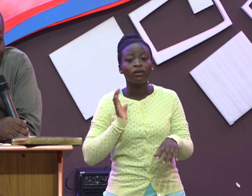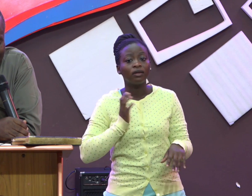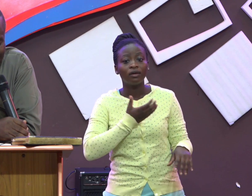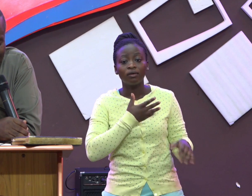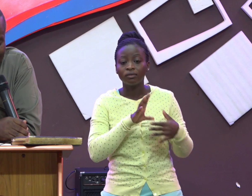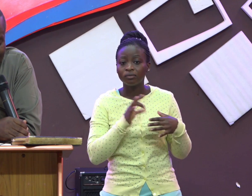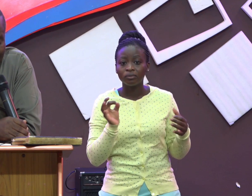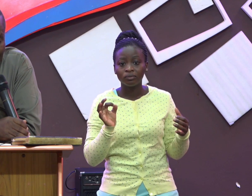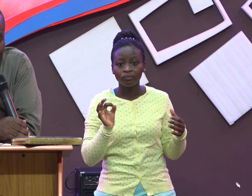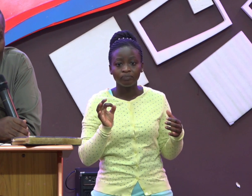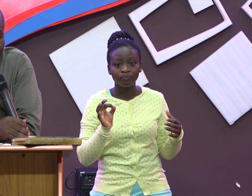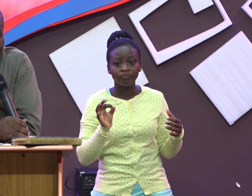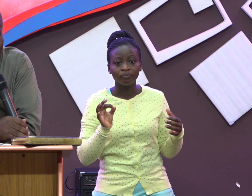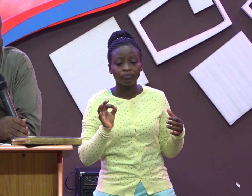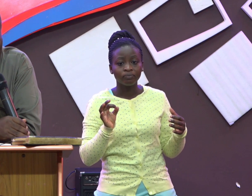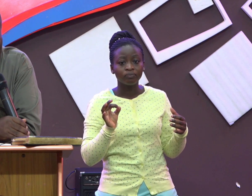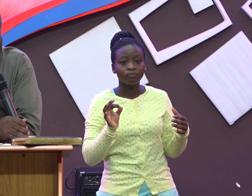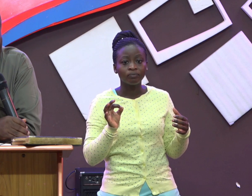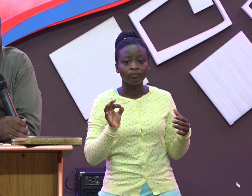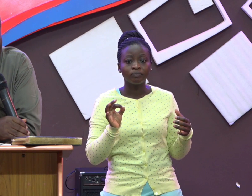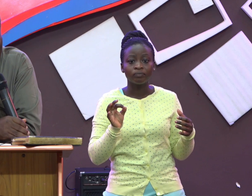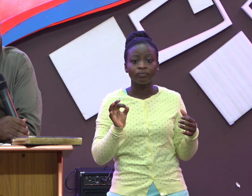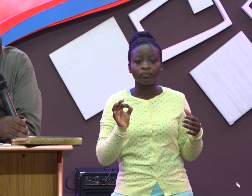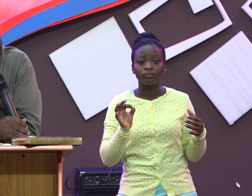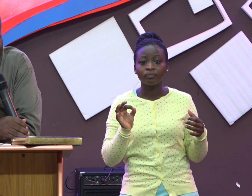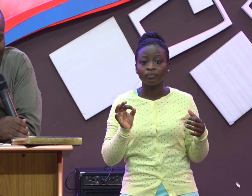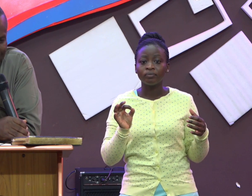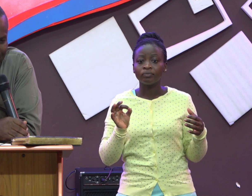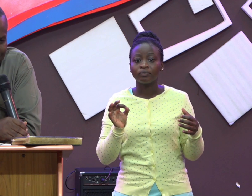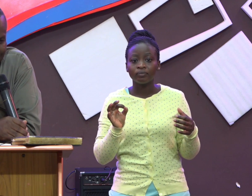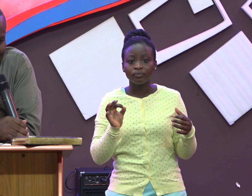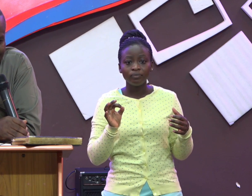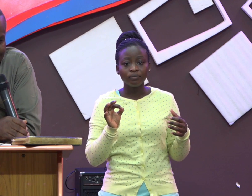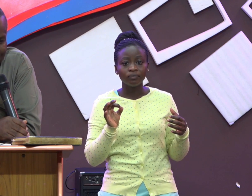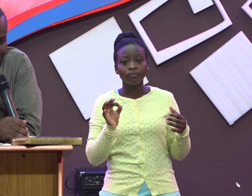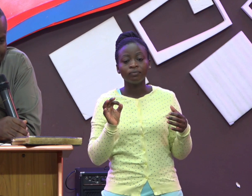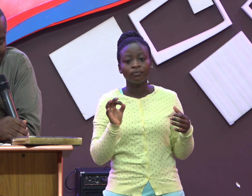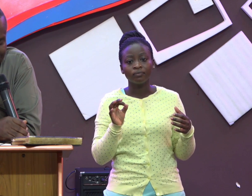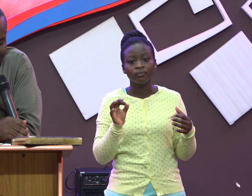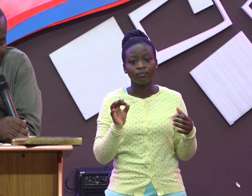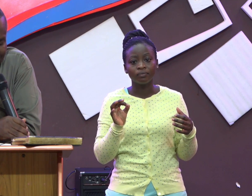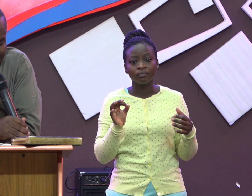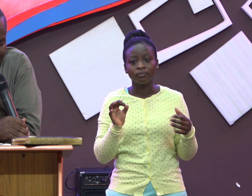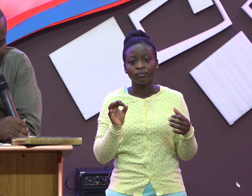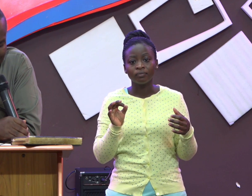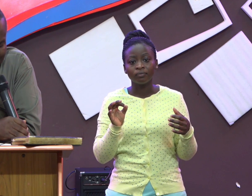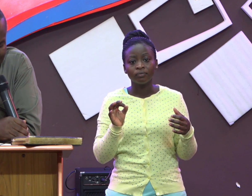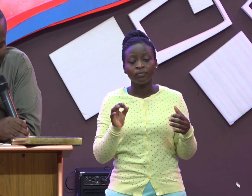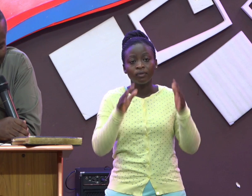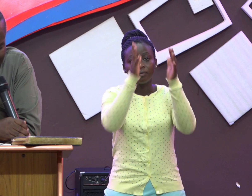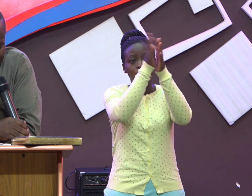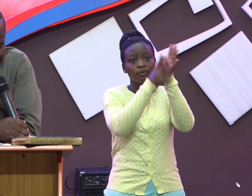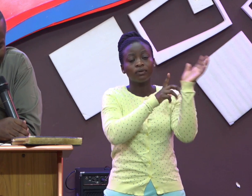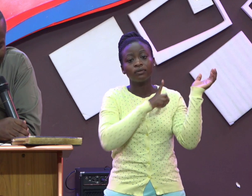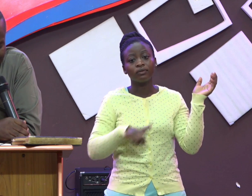the body becomes stronger. And then the spirit of someone becomes a servant to the body.